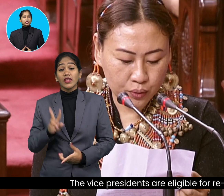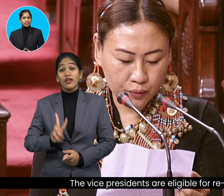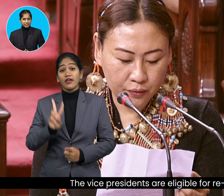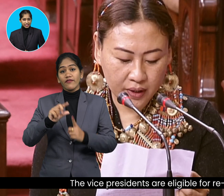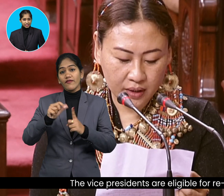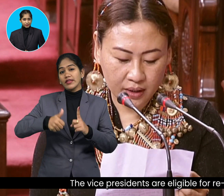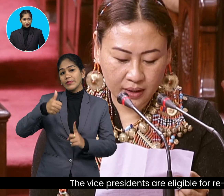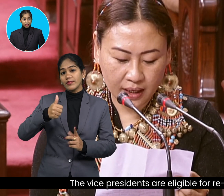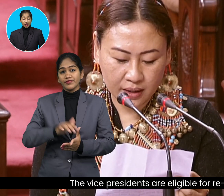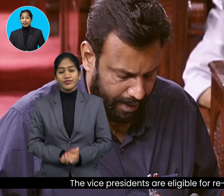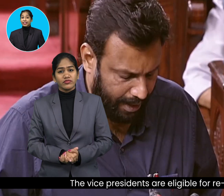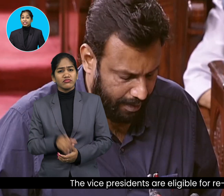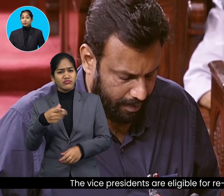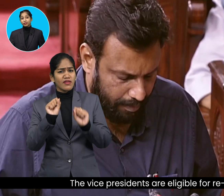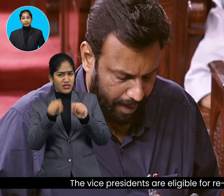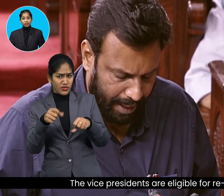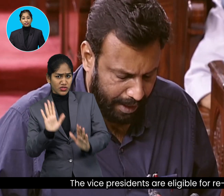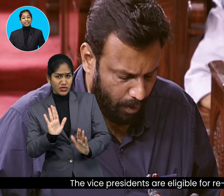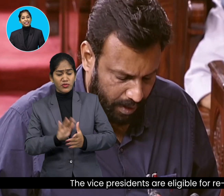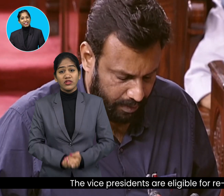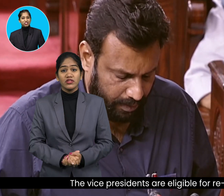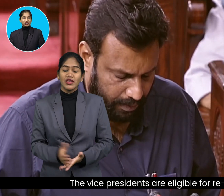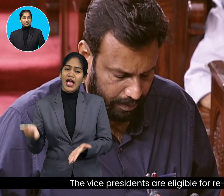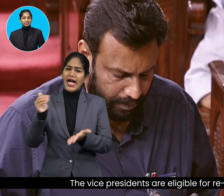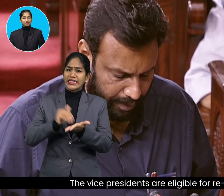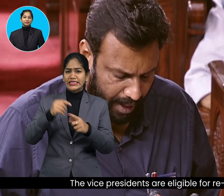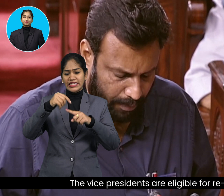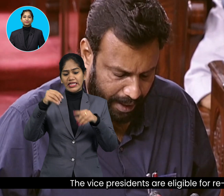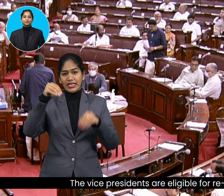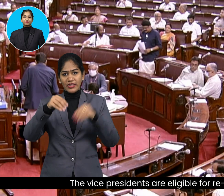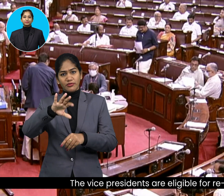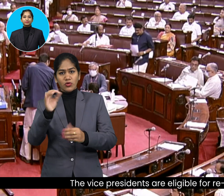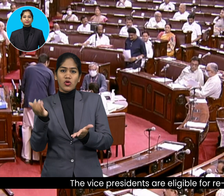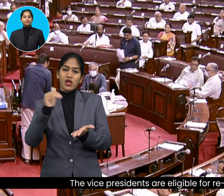The vice presidents are eligible for re-election.